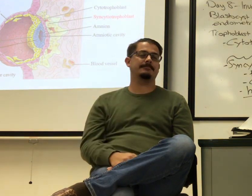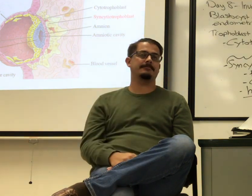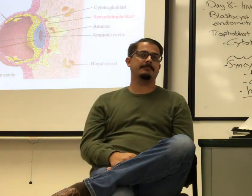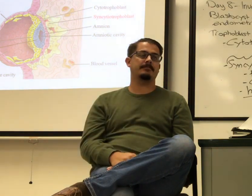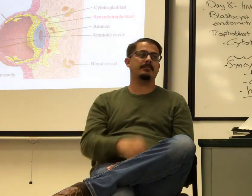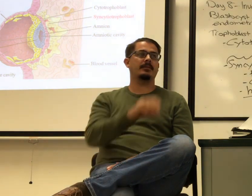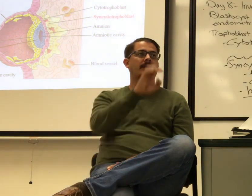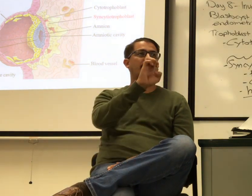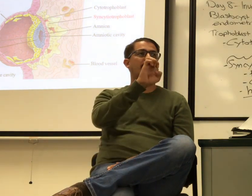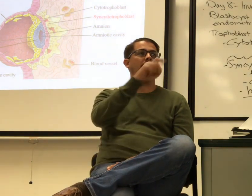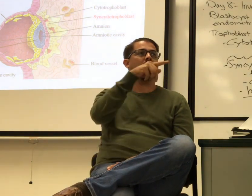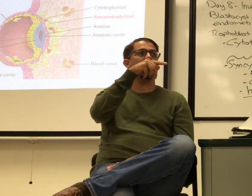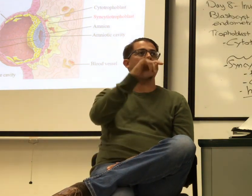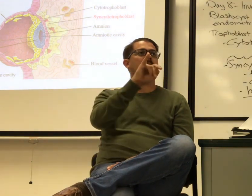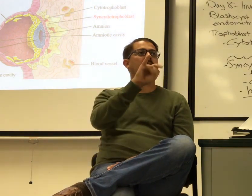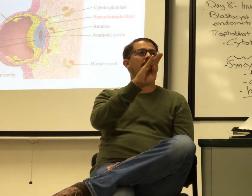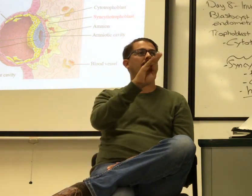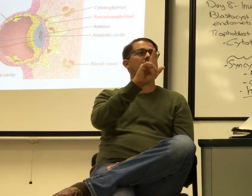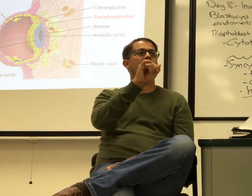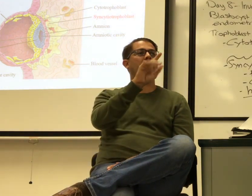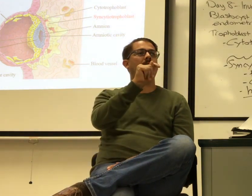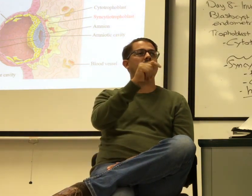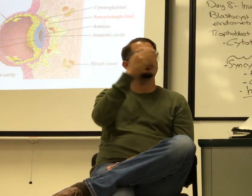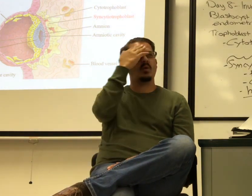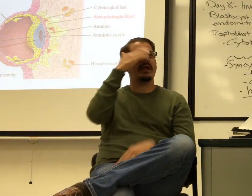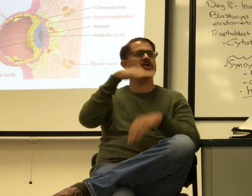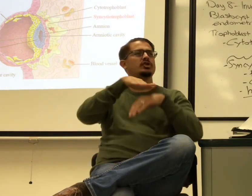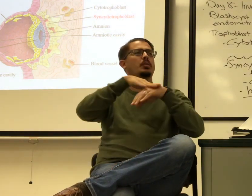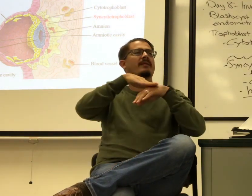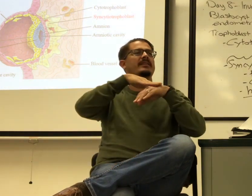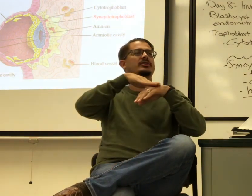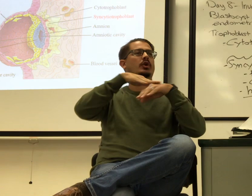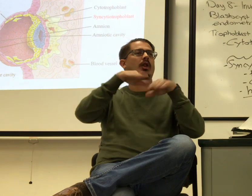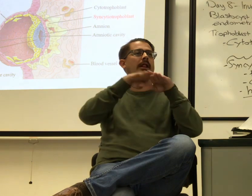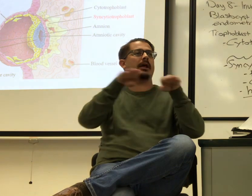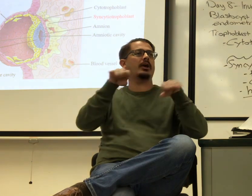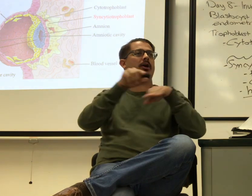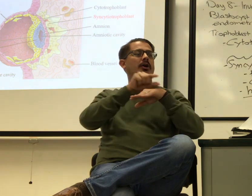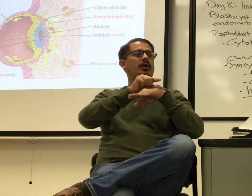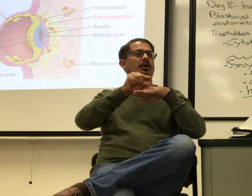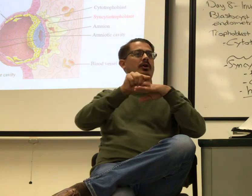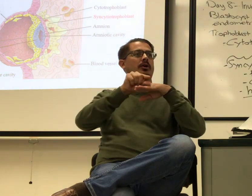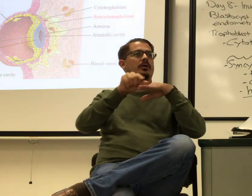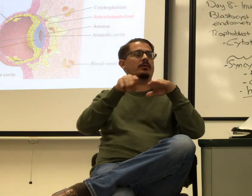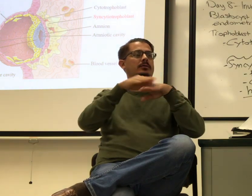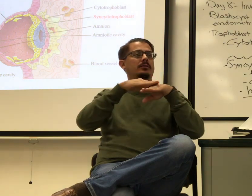The epiblast is also known as superficial layer of cells.